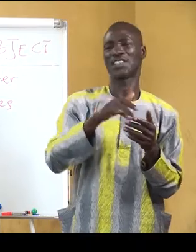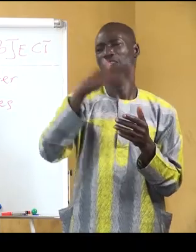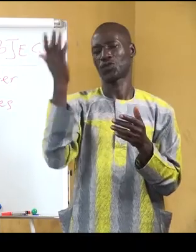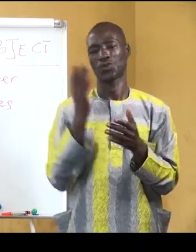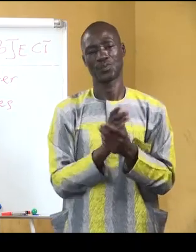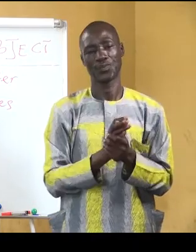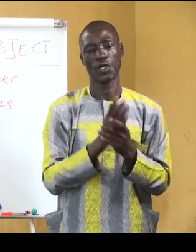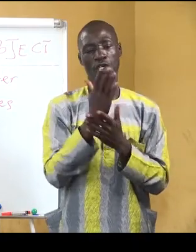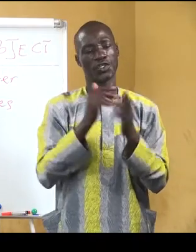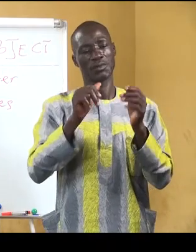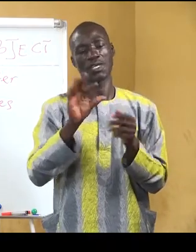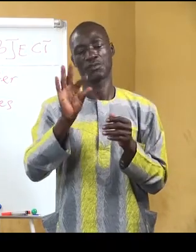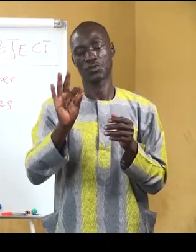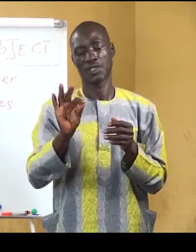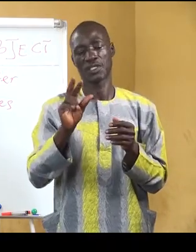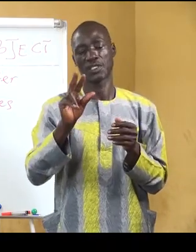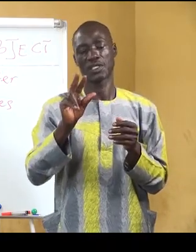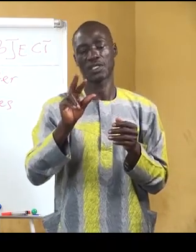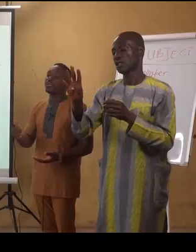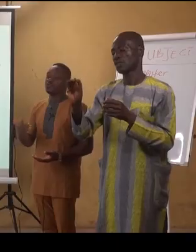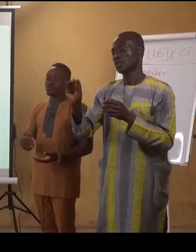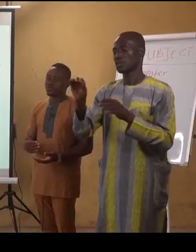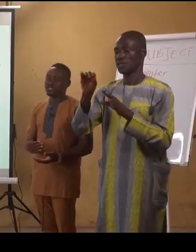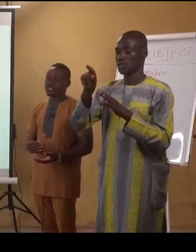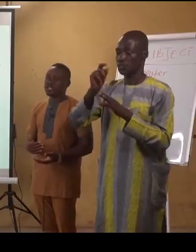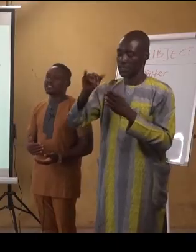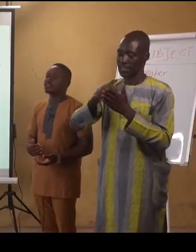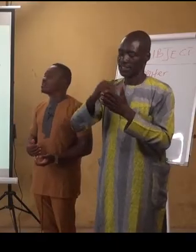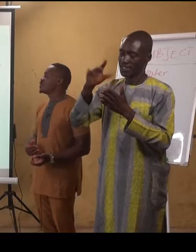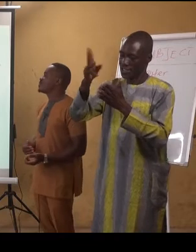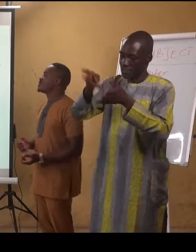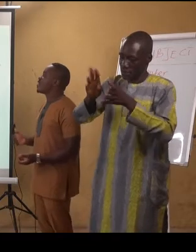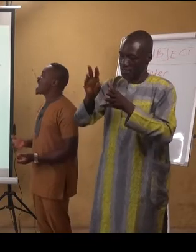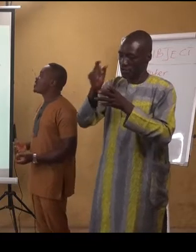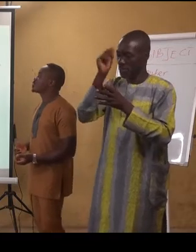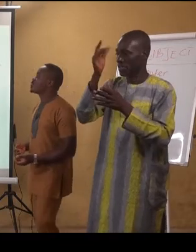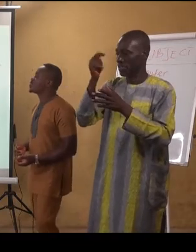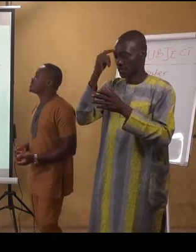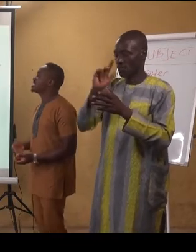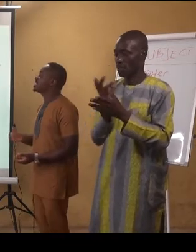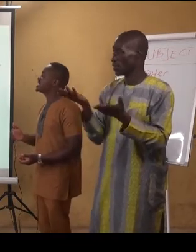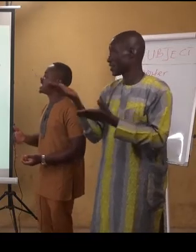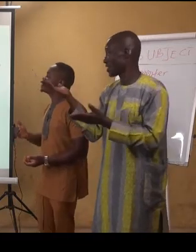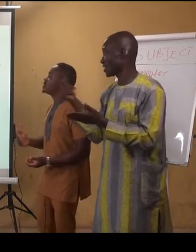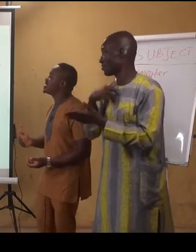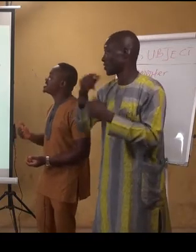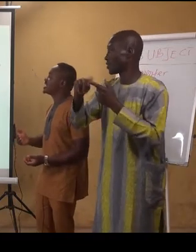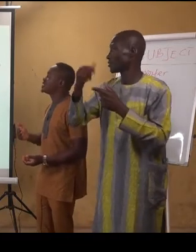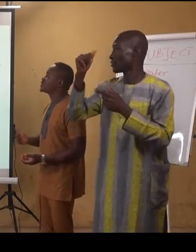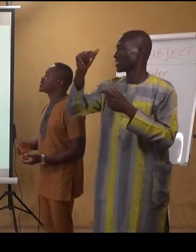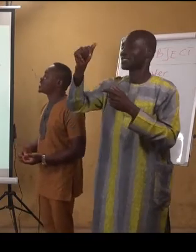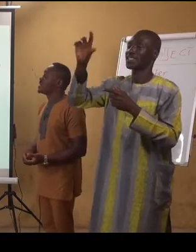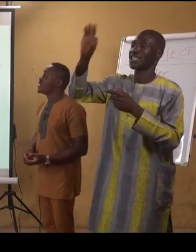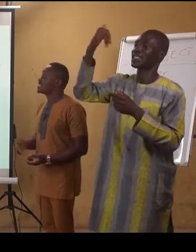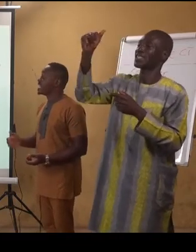so on. So you can write it in the way you would understand. So, but for hours, we're going to be taking 10, 20,